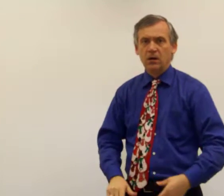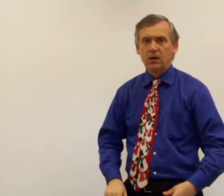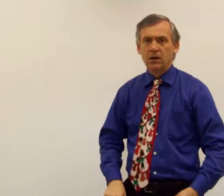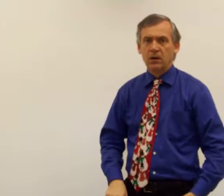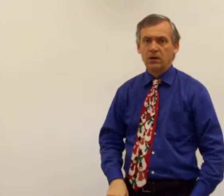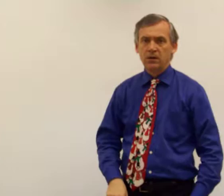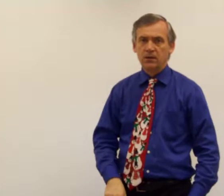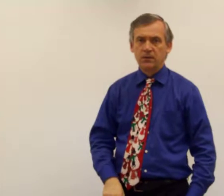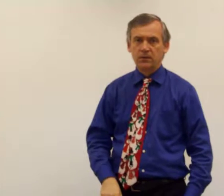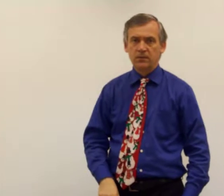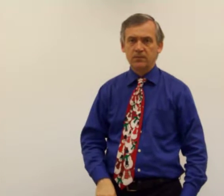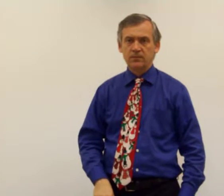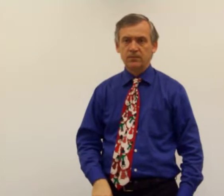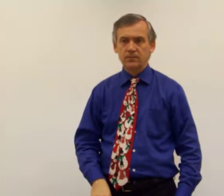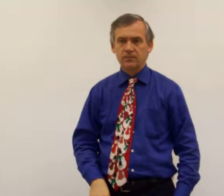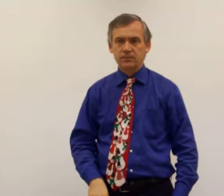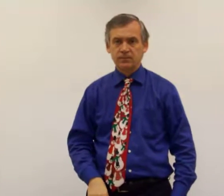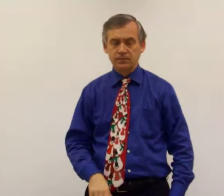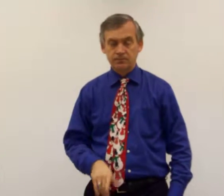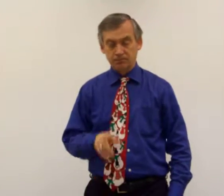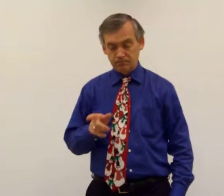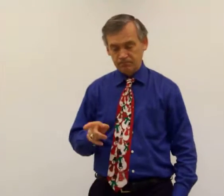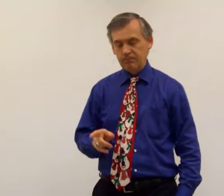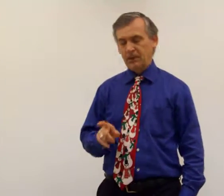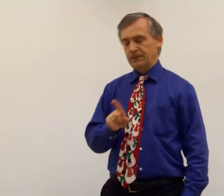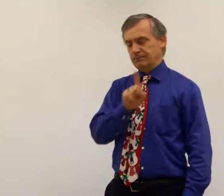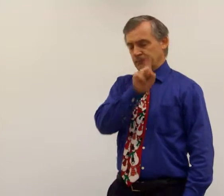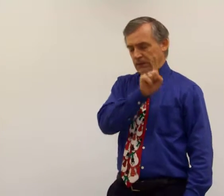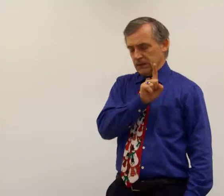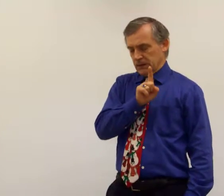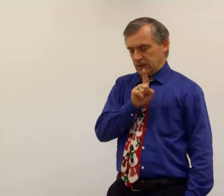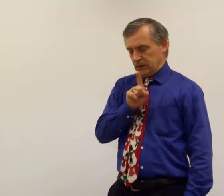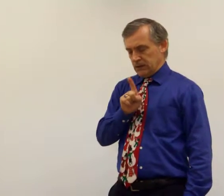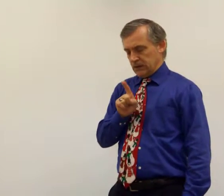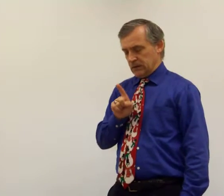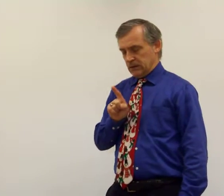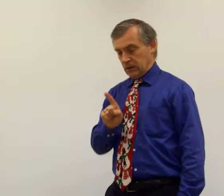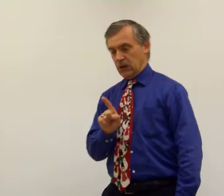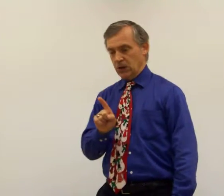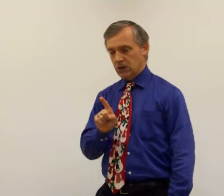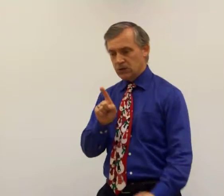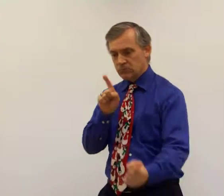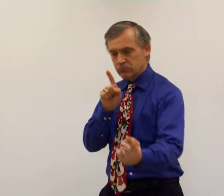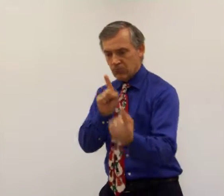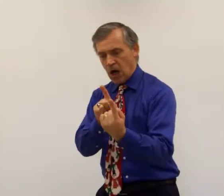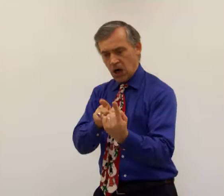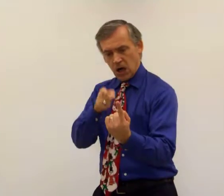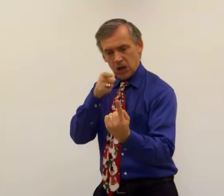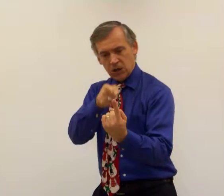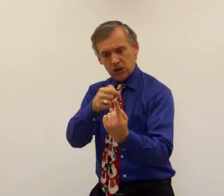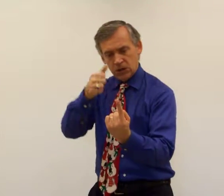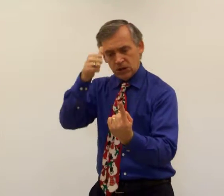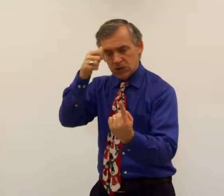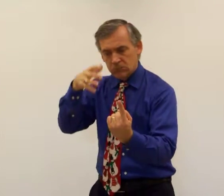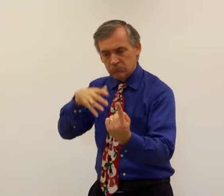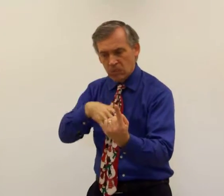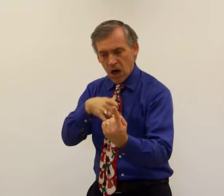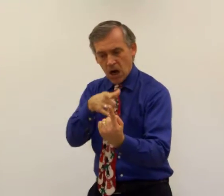Even gray Charon, the ferryman of the Styx, forgot to ask his